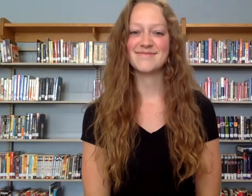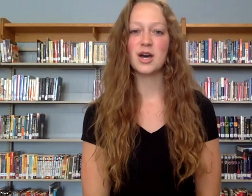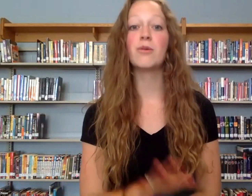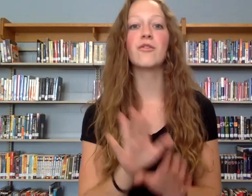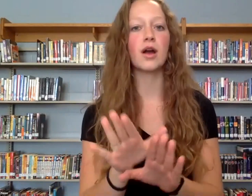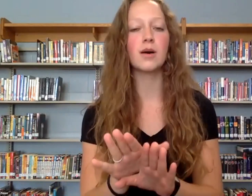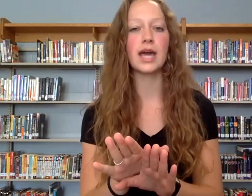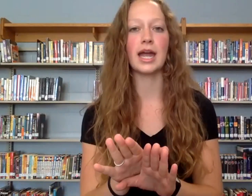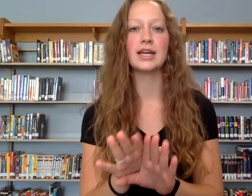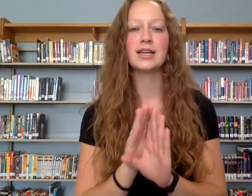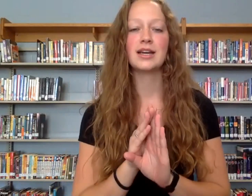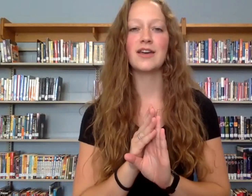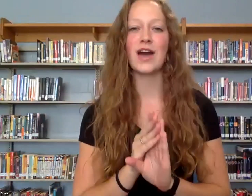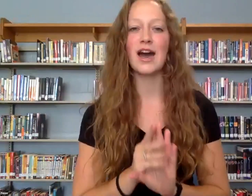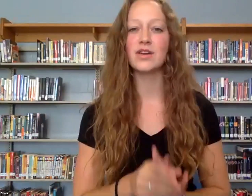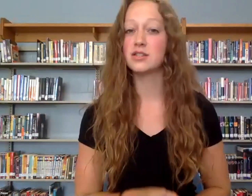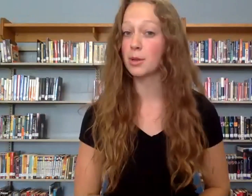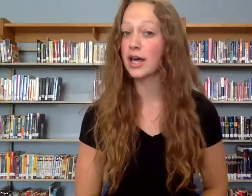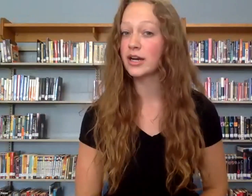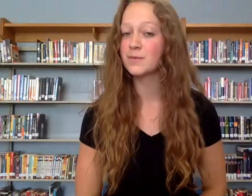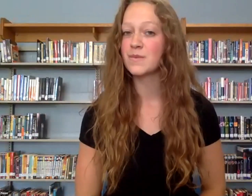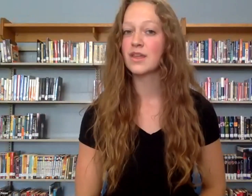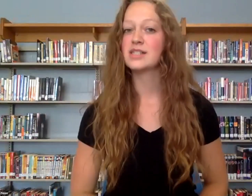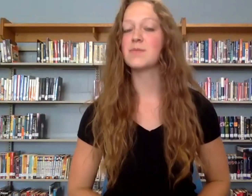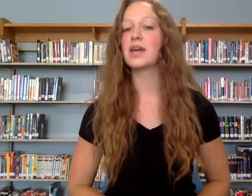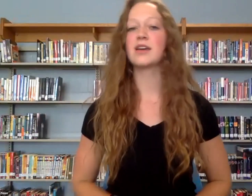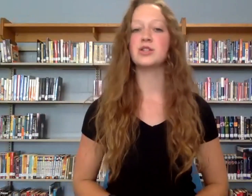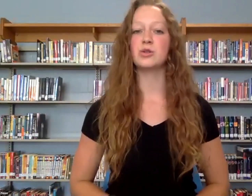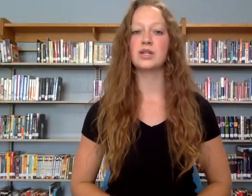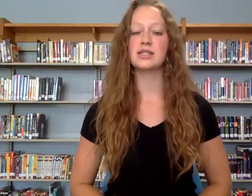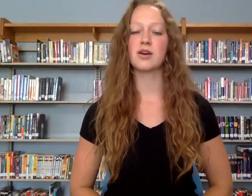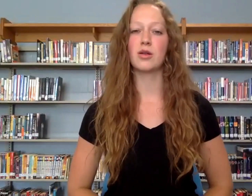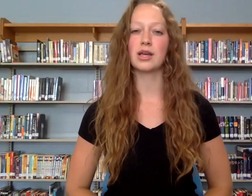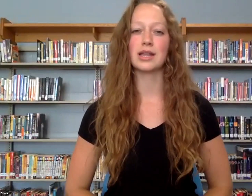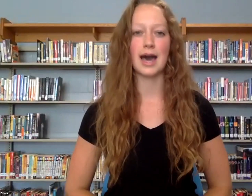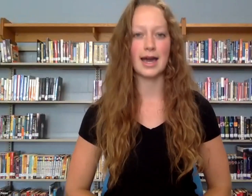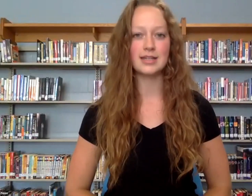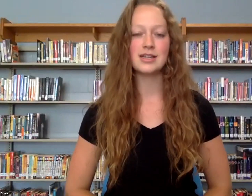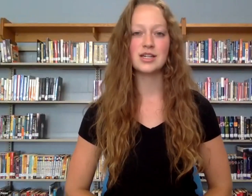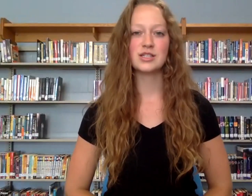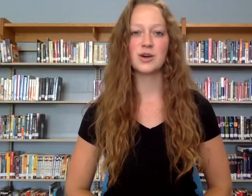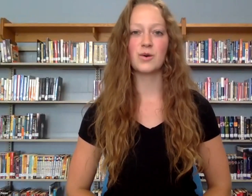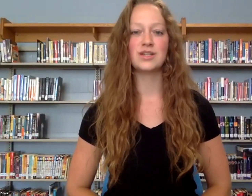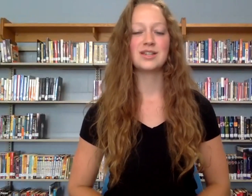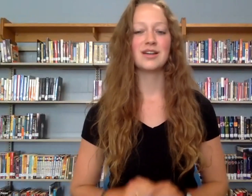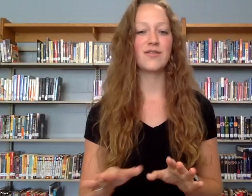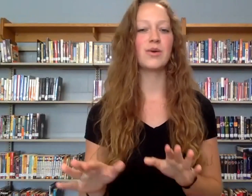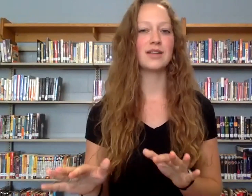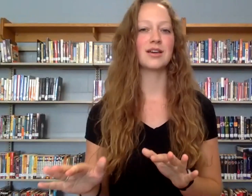Oh, before I go again, if I have a double letter, something I can do is called a glide. So give you a hint on this